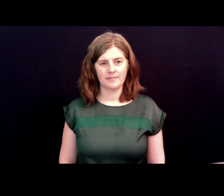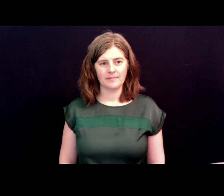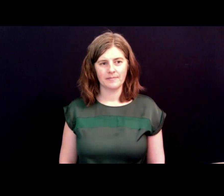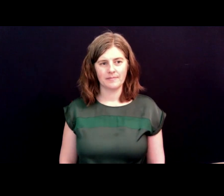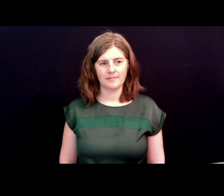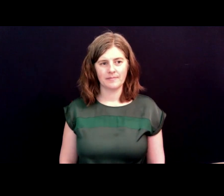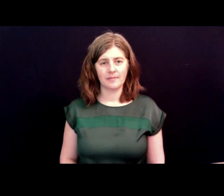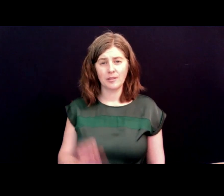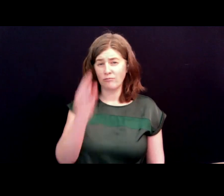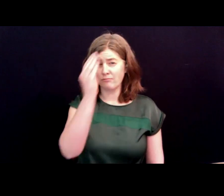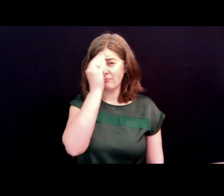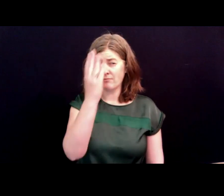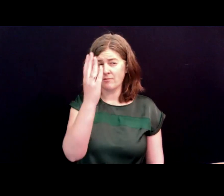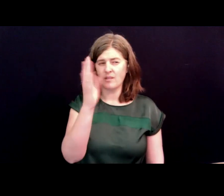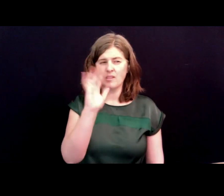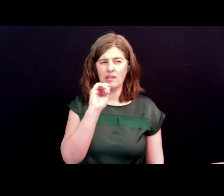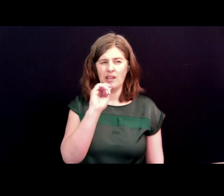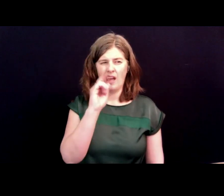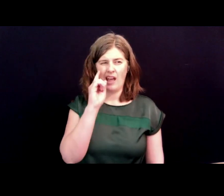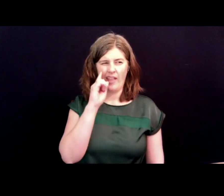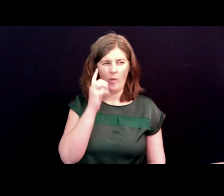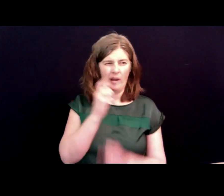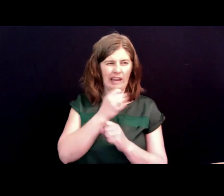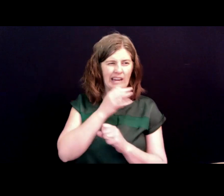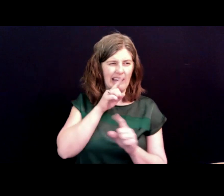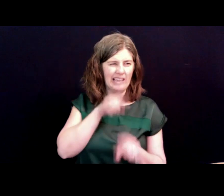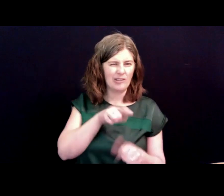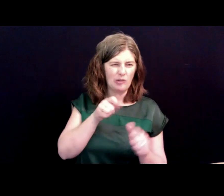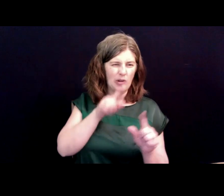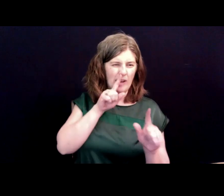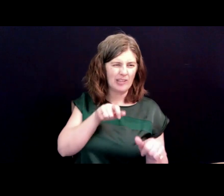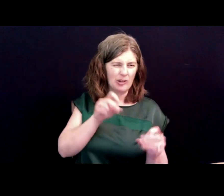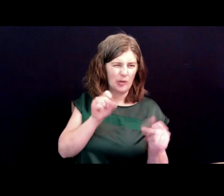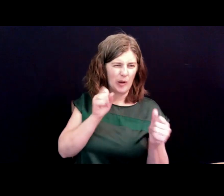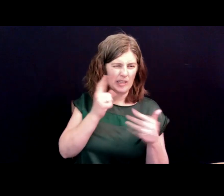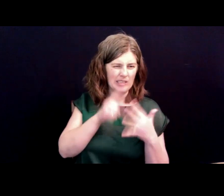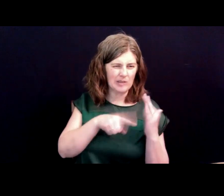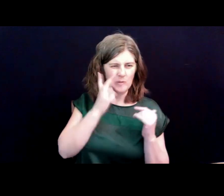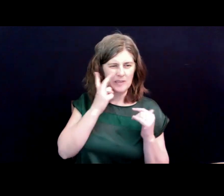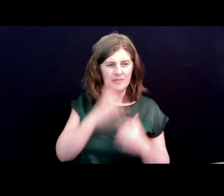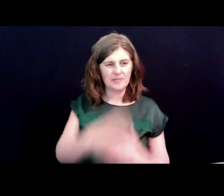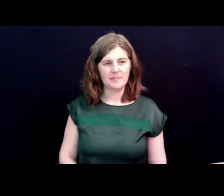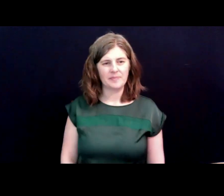So tell you what, okay, I think we're about to get an answer. I was going to say I can try to answer a couple of quick ones.